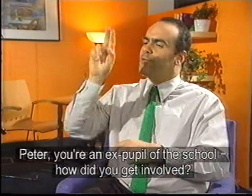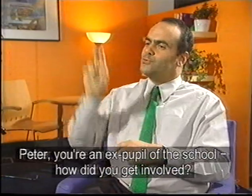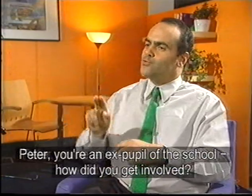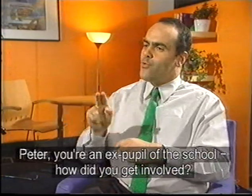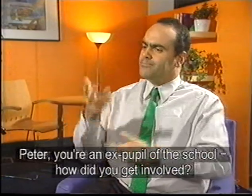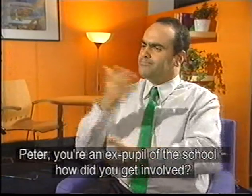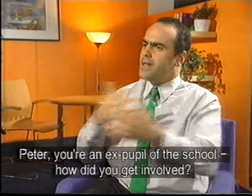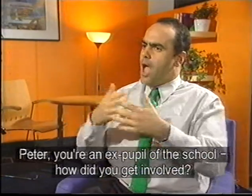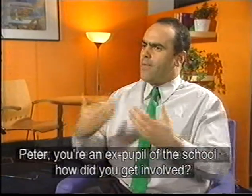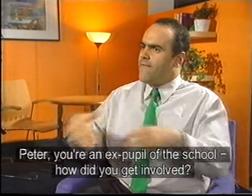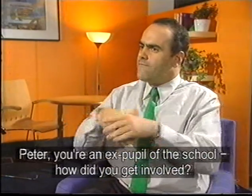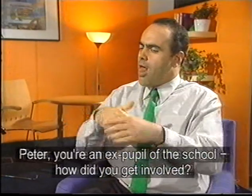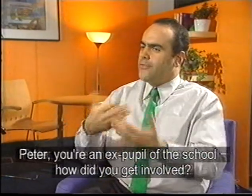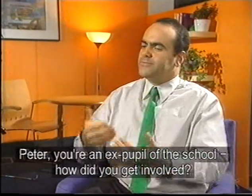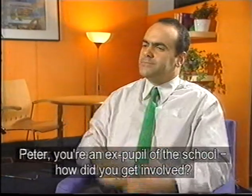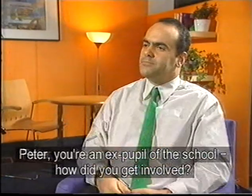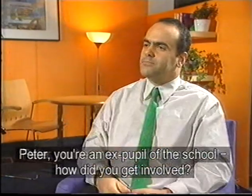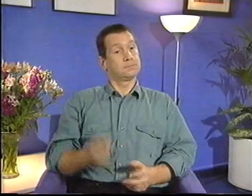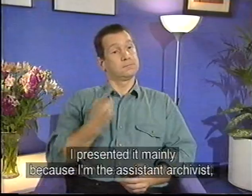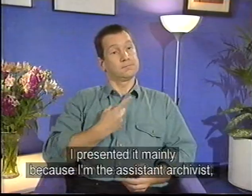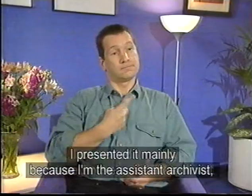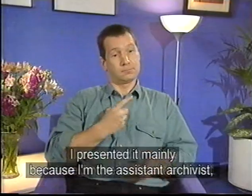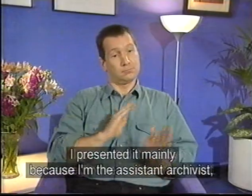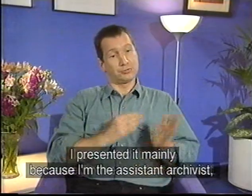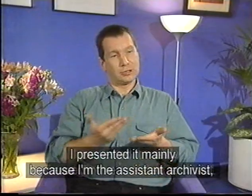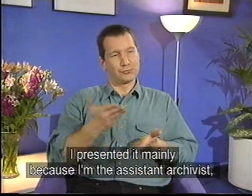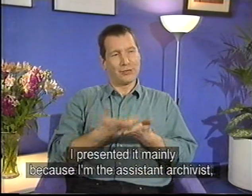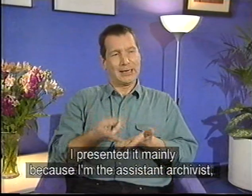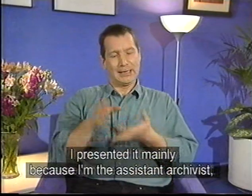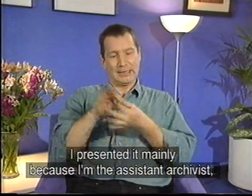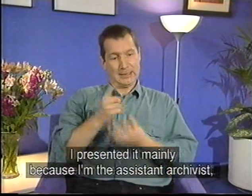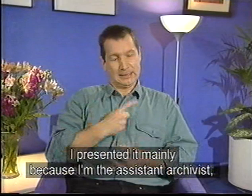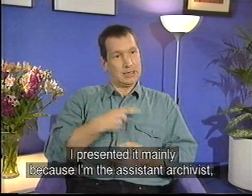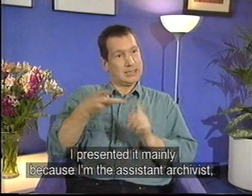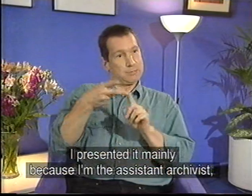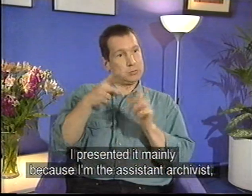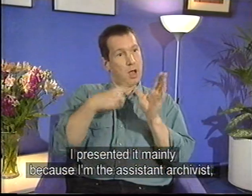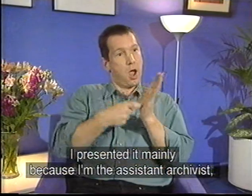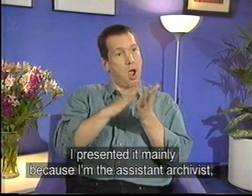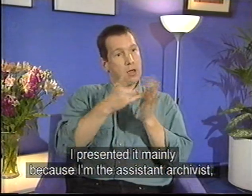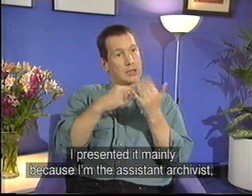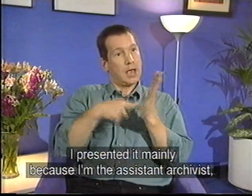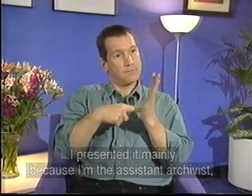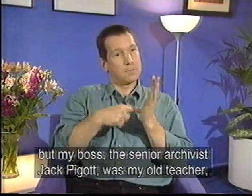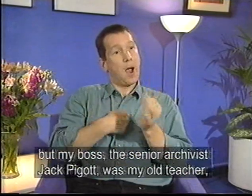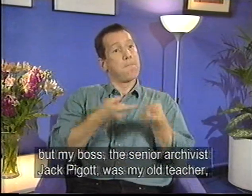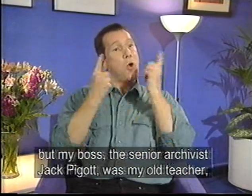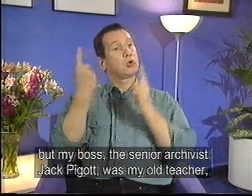of the school, but how did you get involved? I presented it mainly because I'm the assistant archivist, but